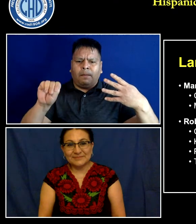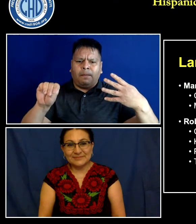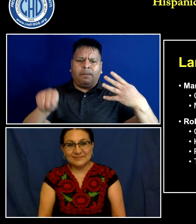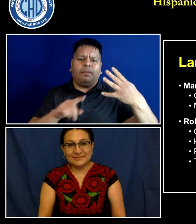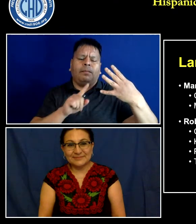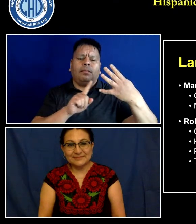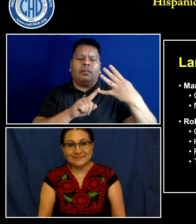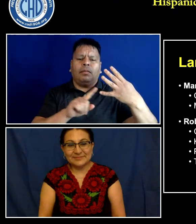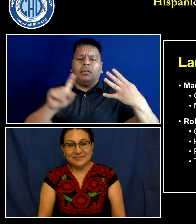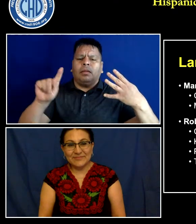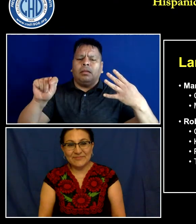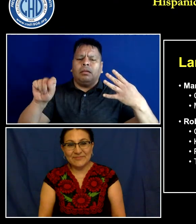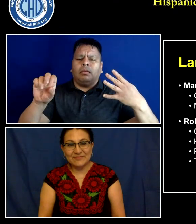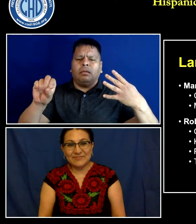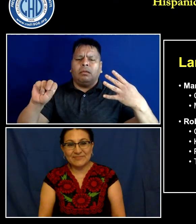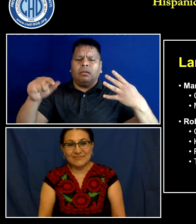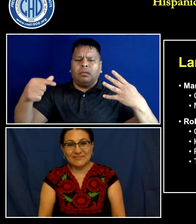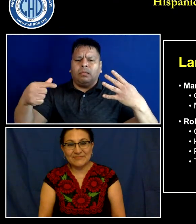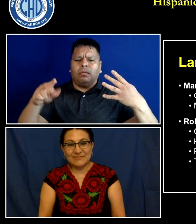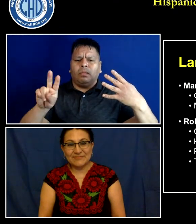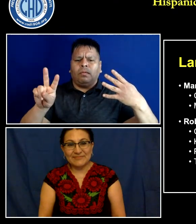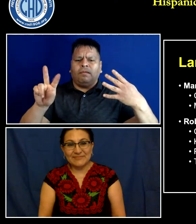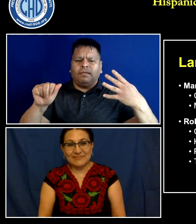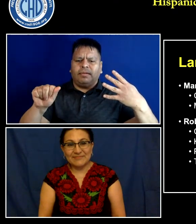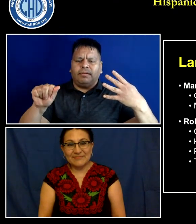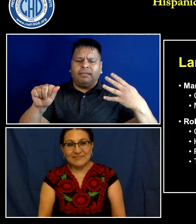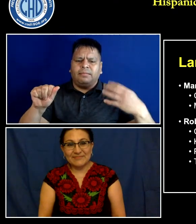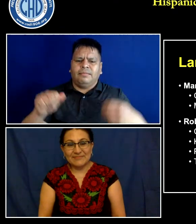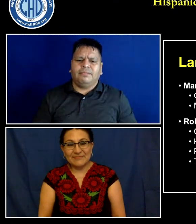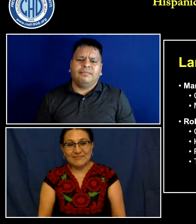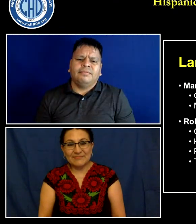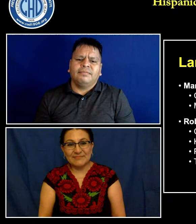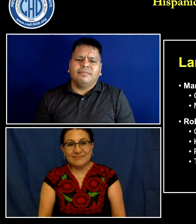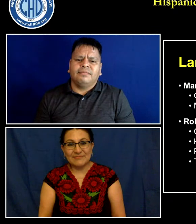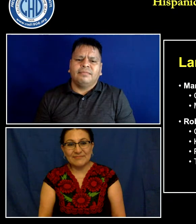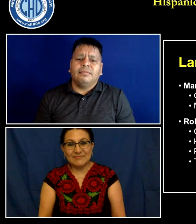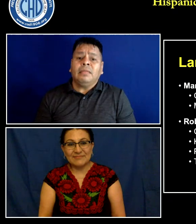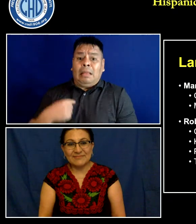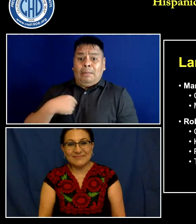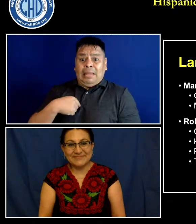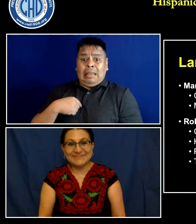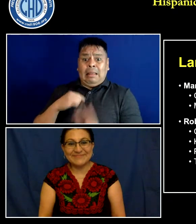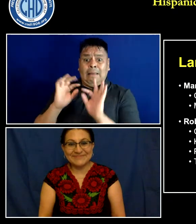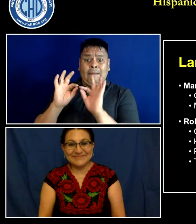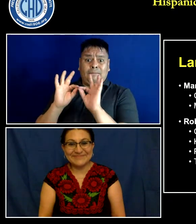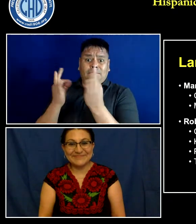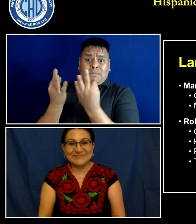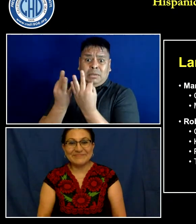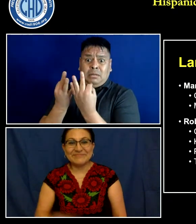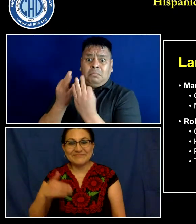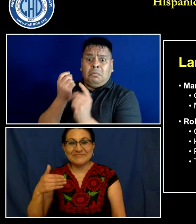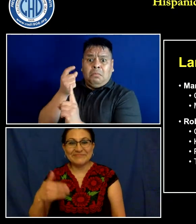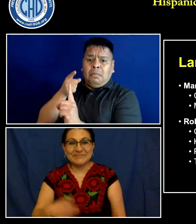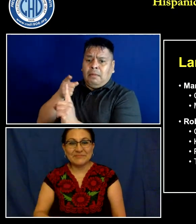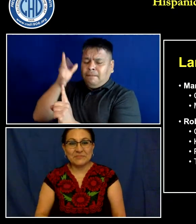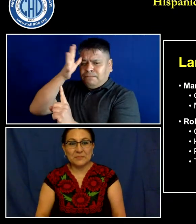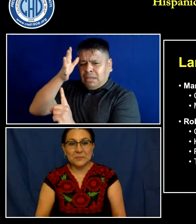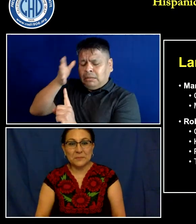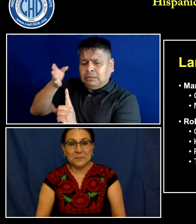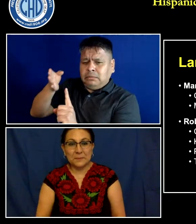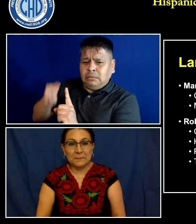Keys, also the Payom-Ka-Wickham tribe and the Tongva tribe.